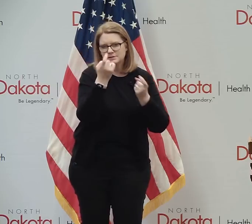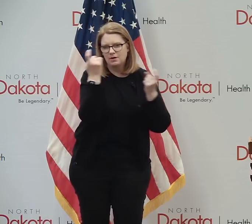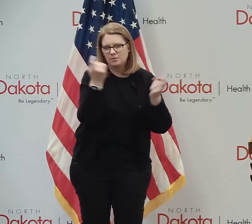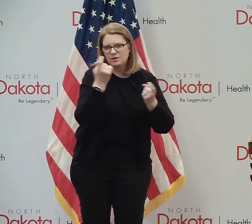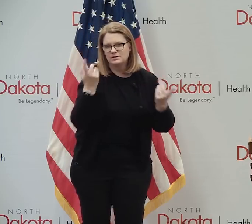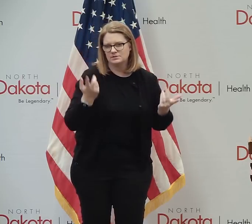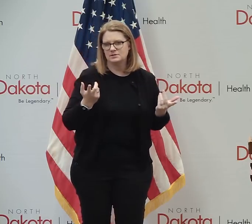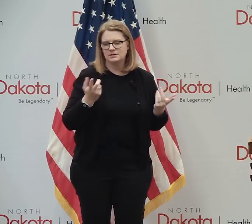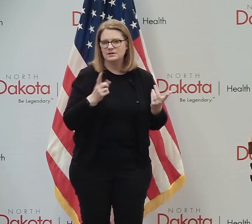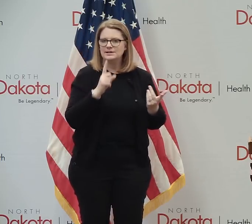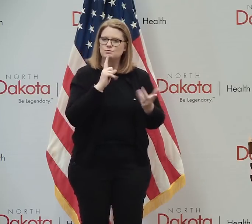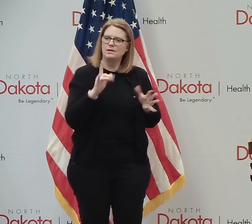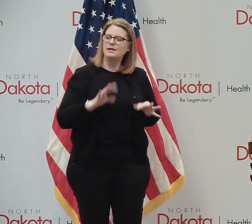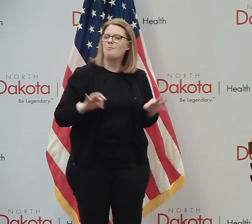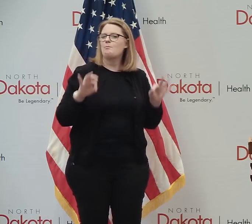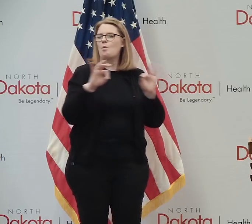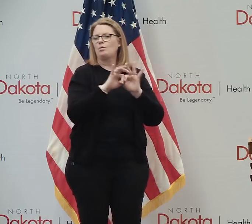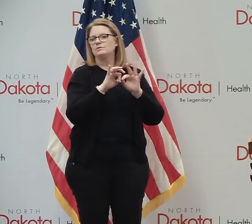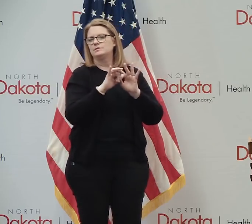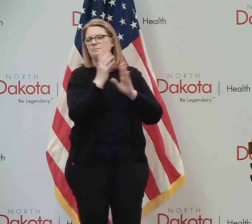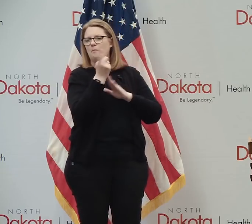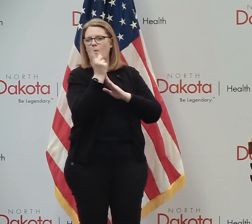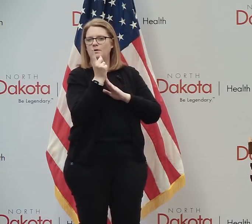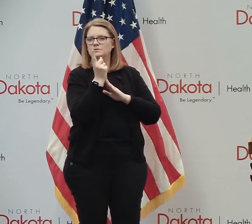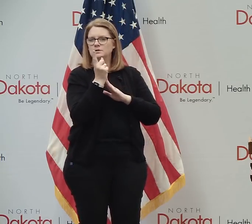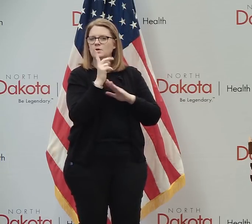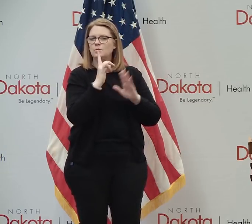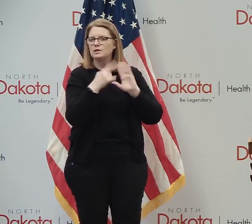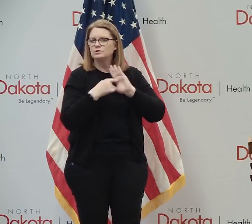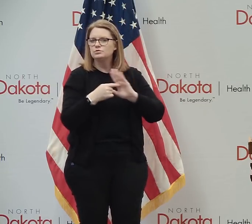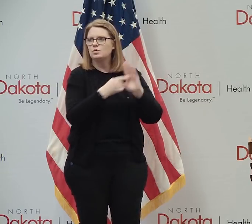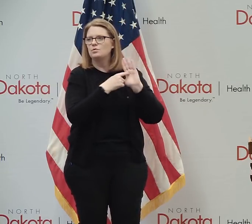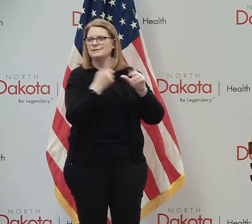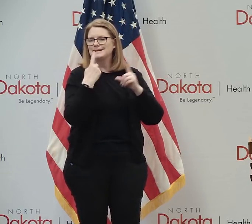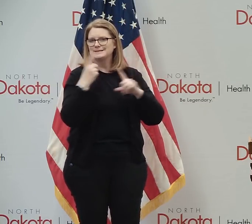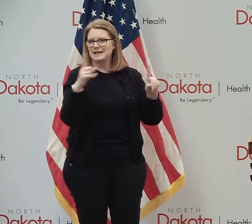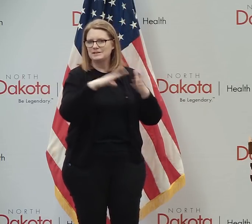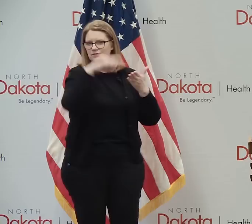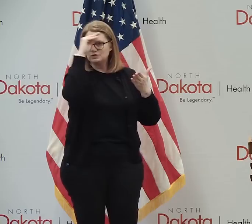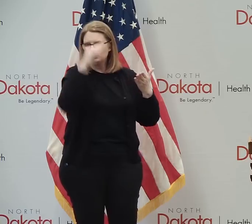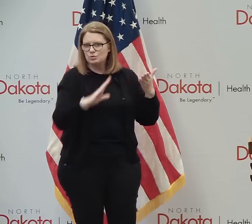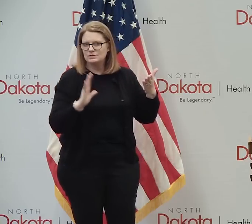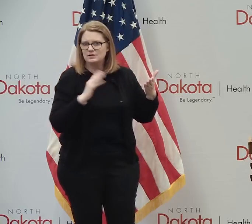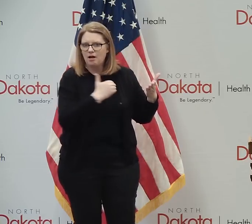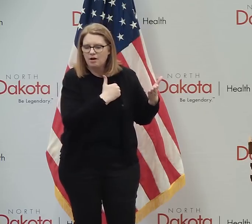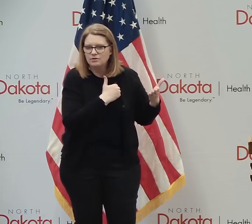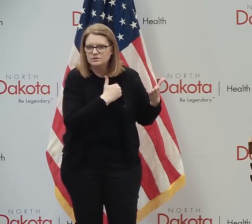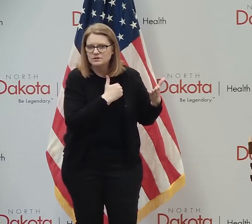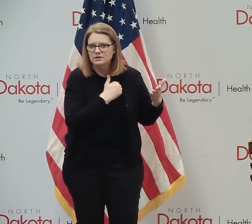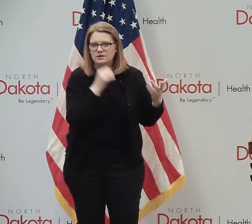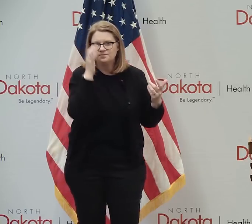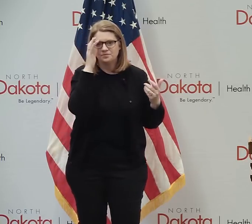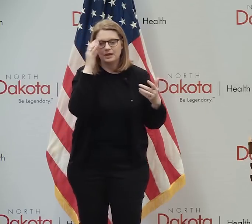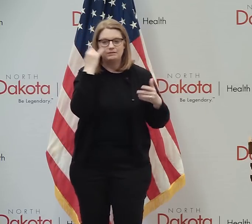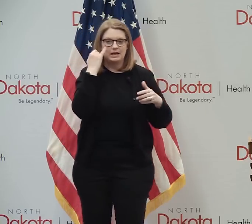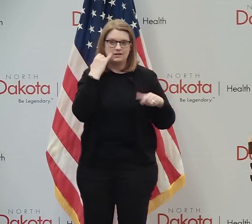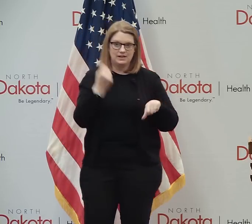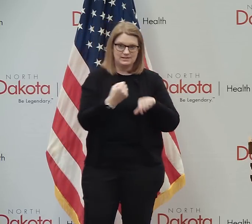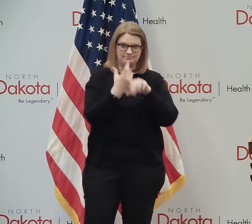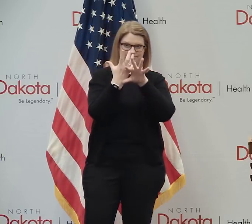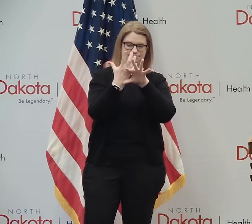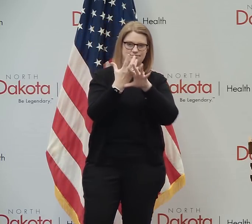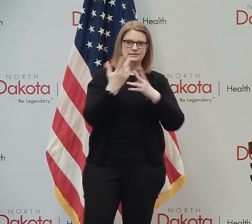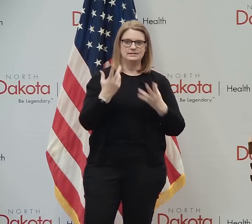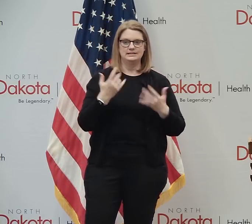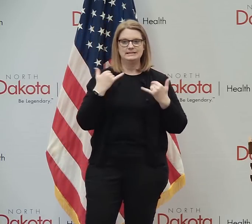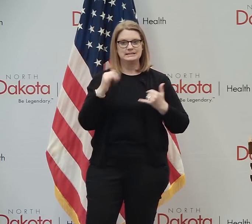milestone to show the success of our students, even if virtual. In fact, Bismarck State College's